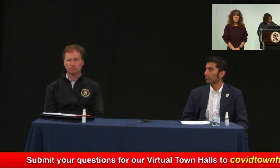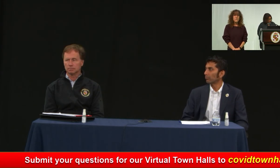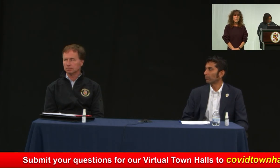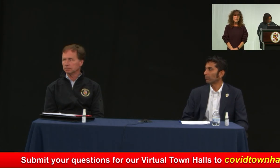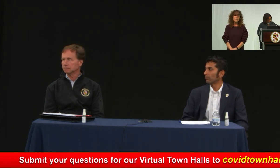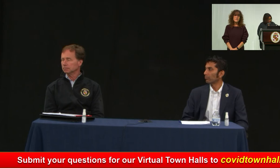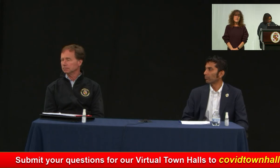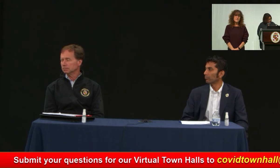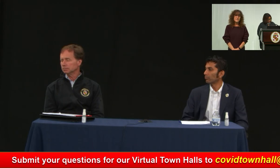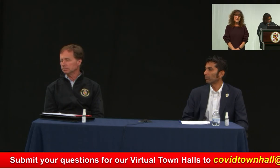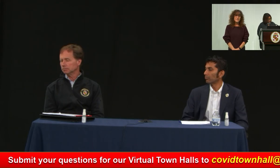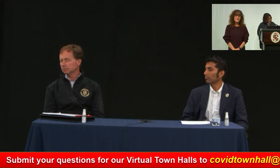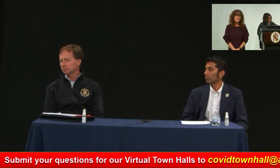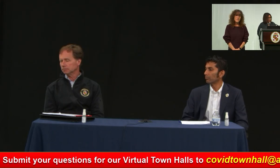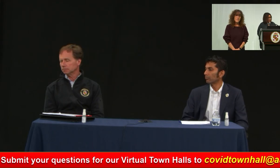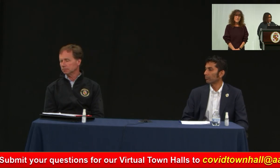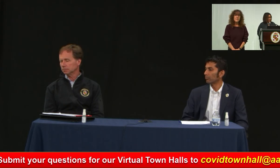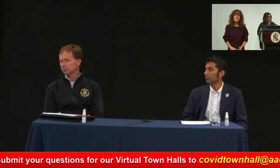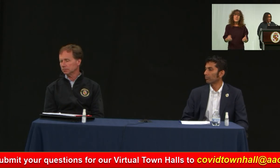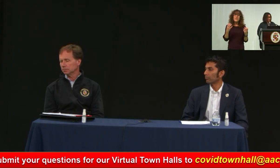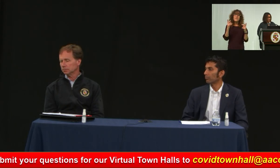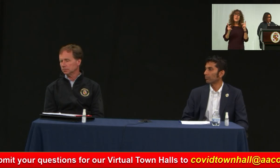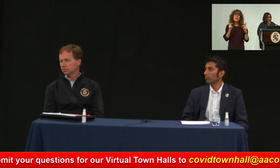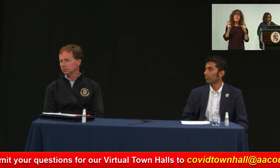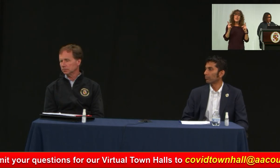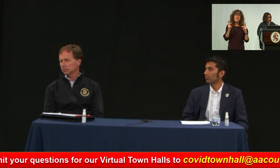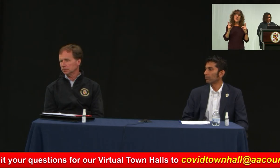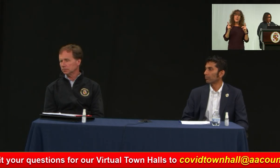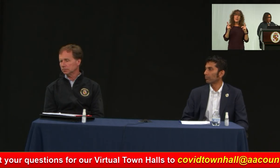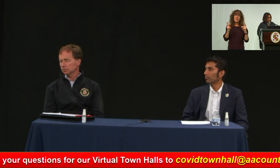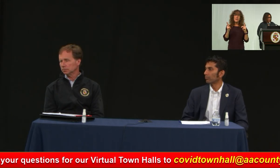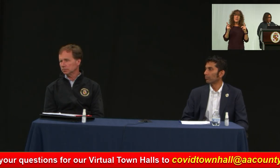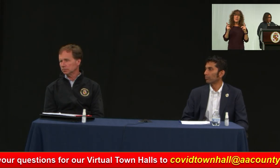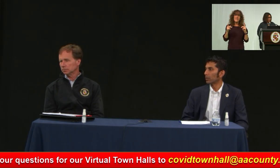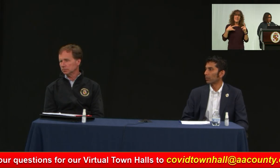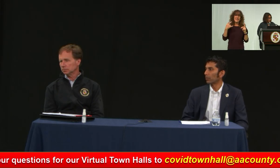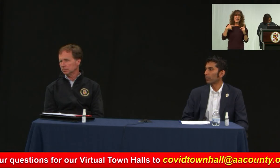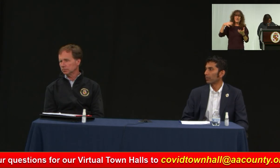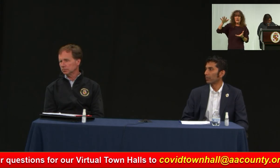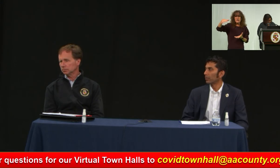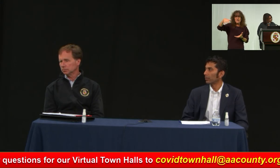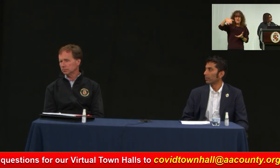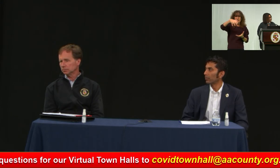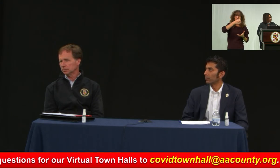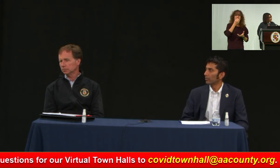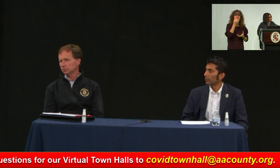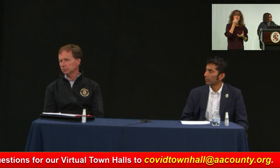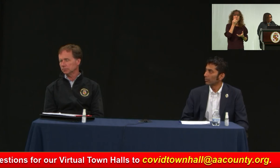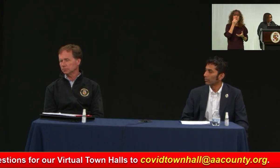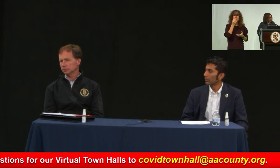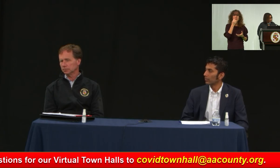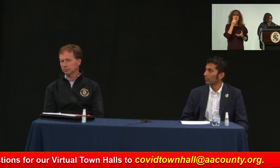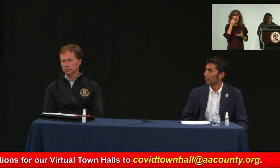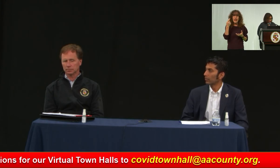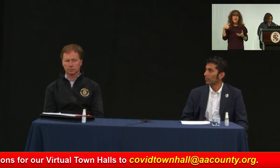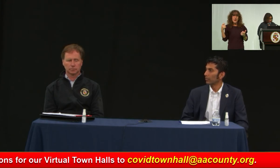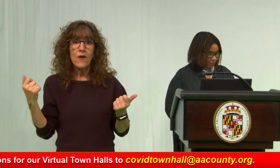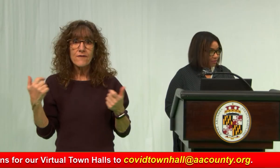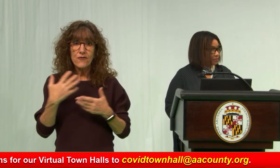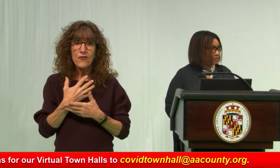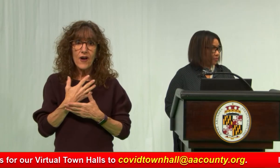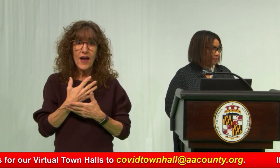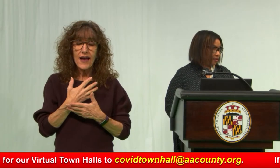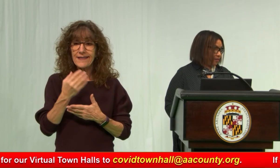So lots of folks seem convinced that they need to hoard food. And they're afraid